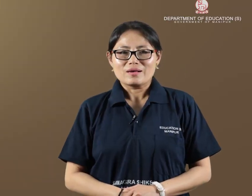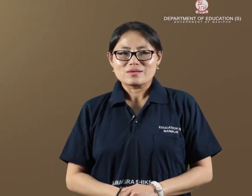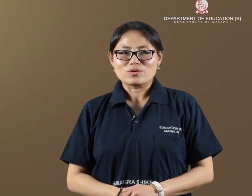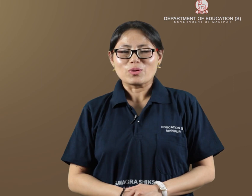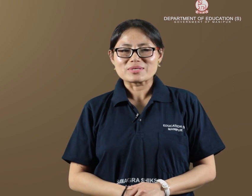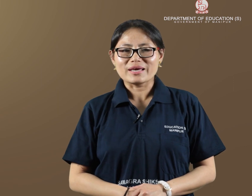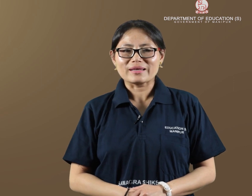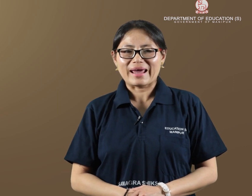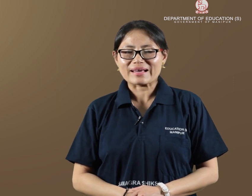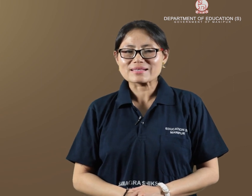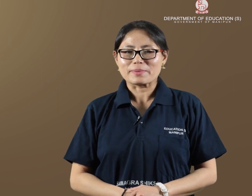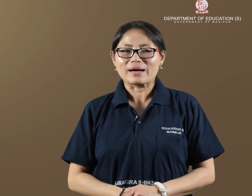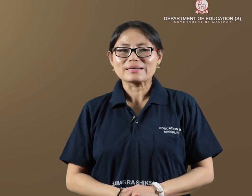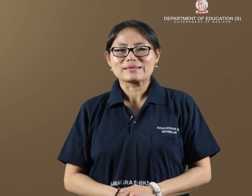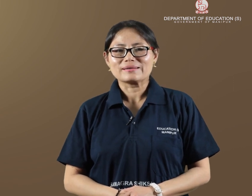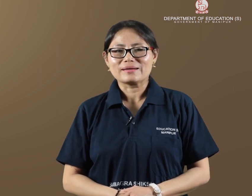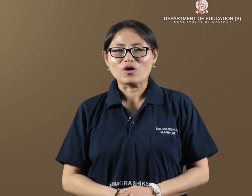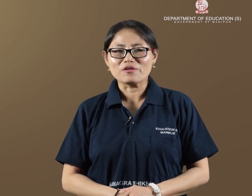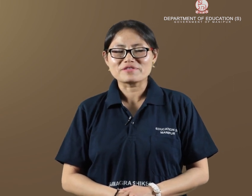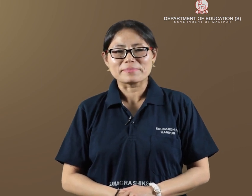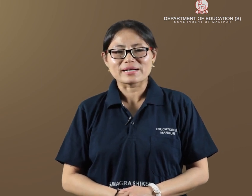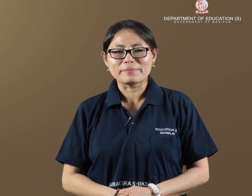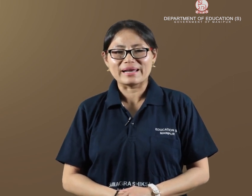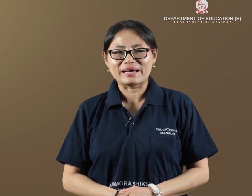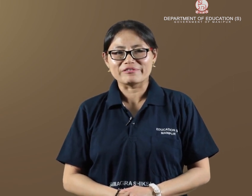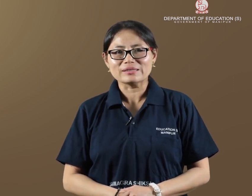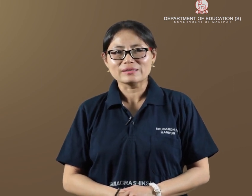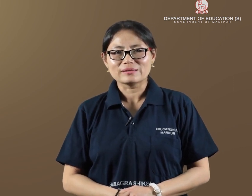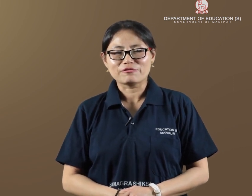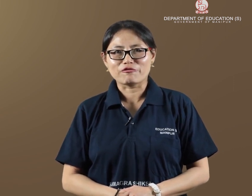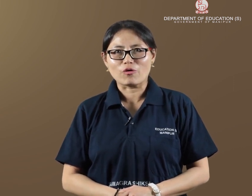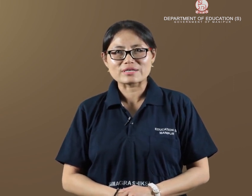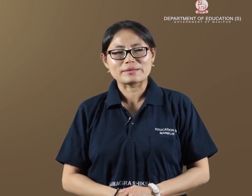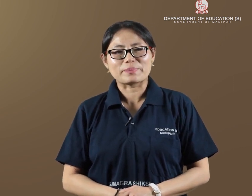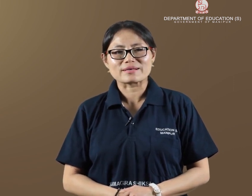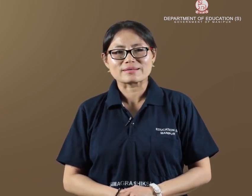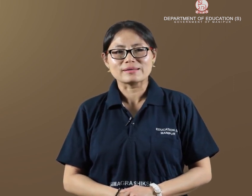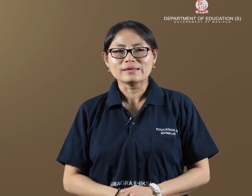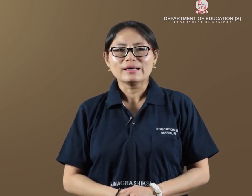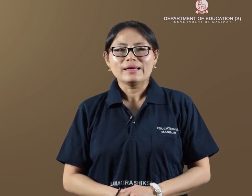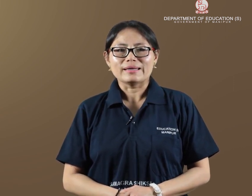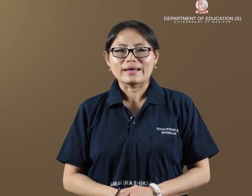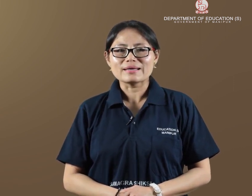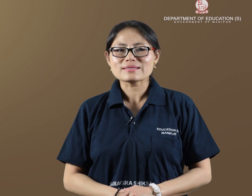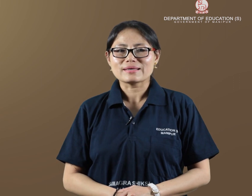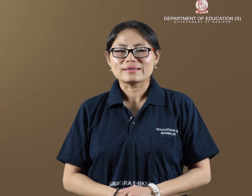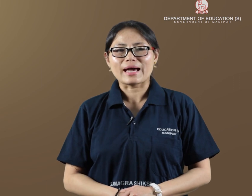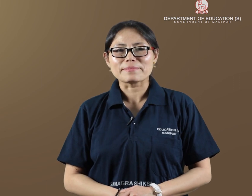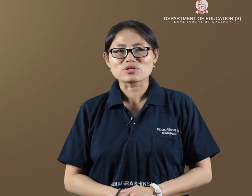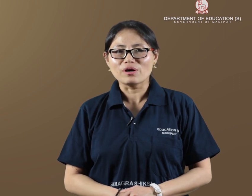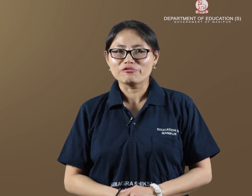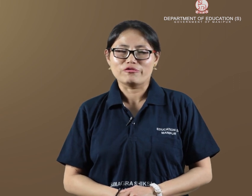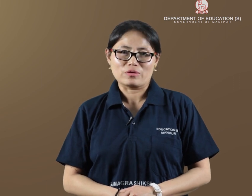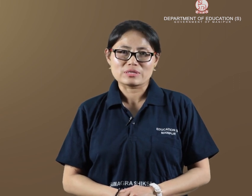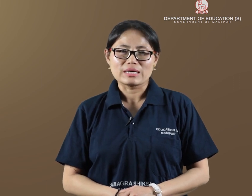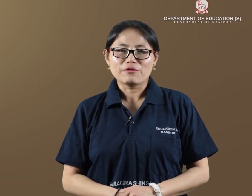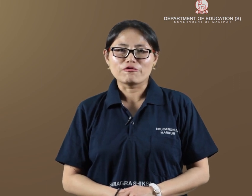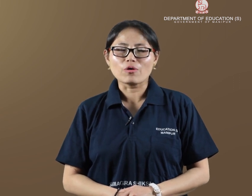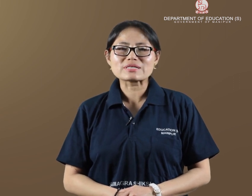So, Hozik, next part of chapter number 11, force and pressure, that is types of force. Force ki